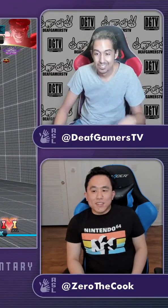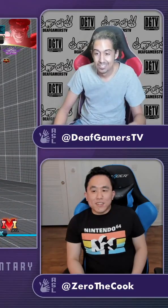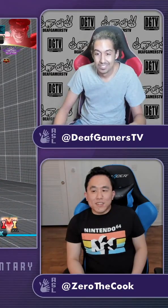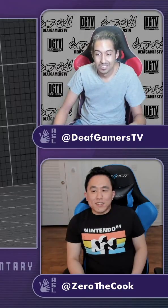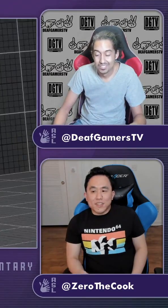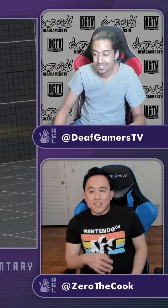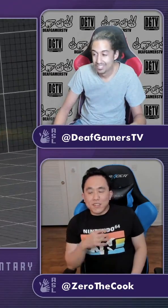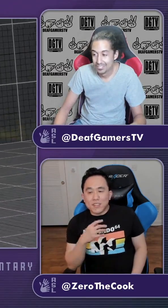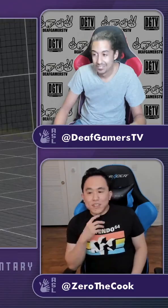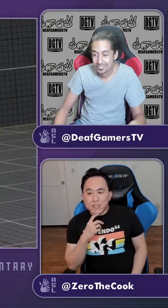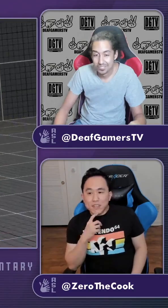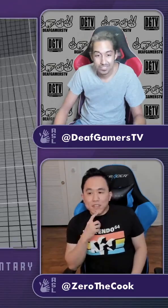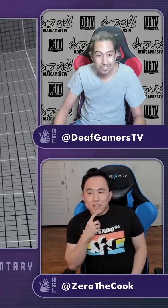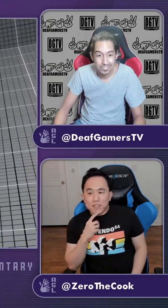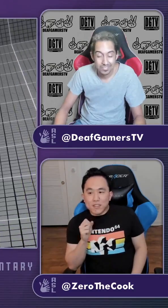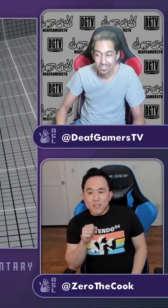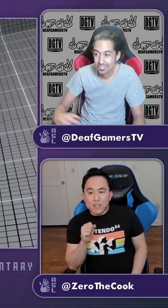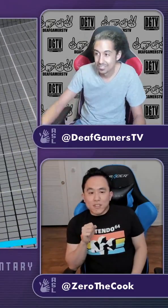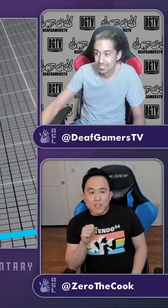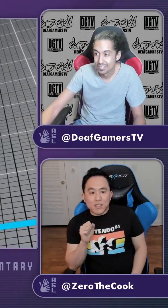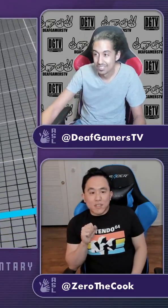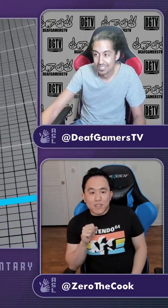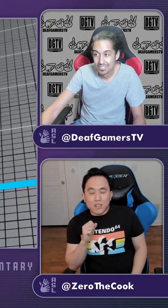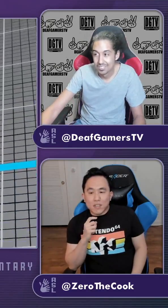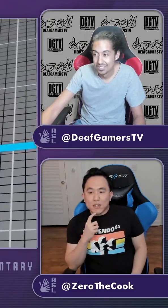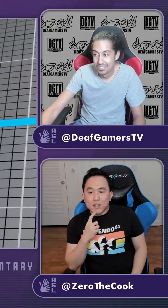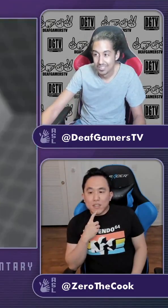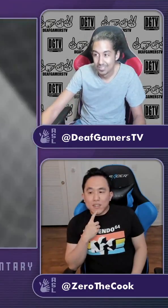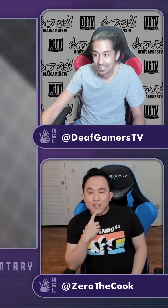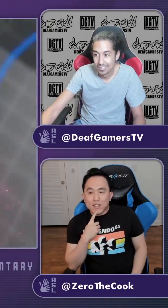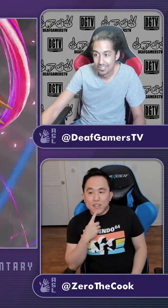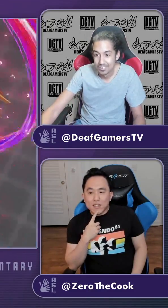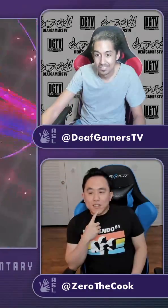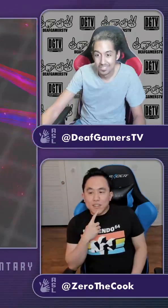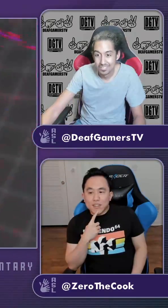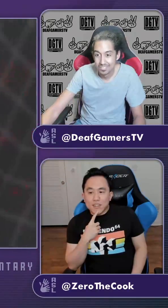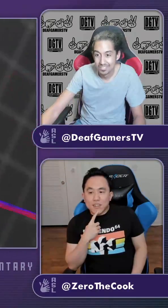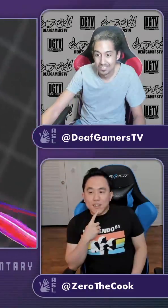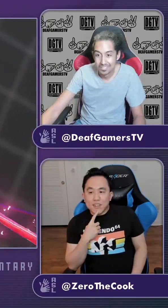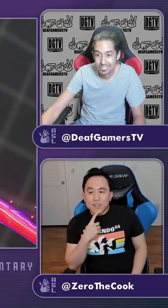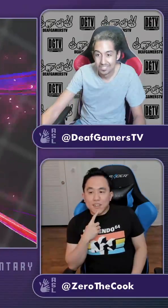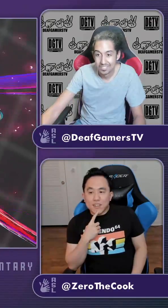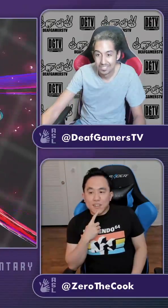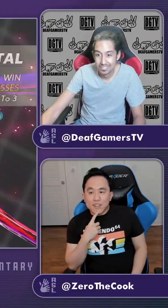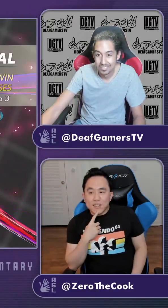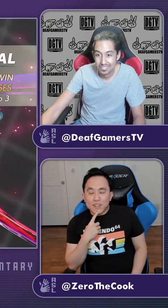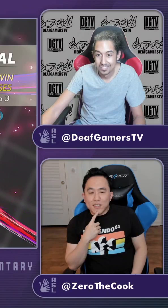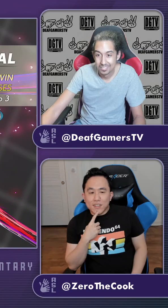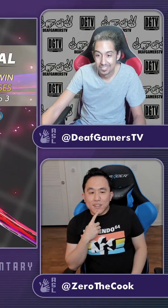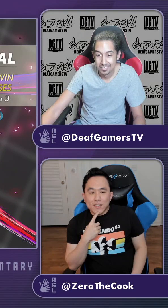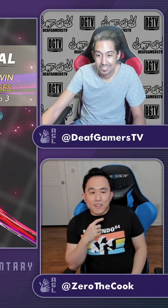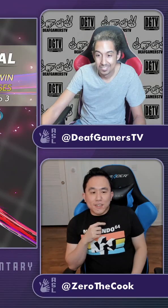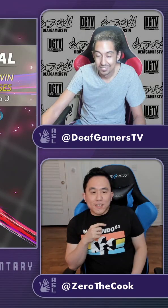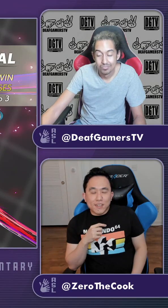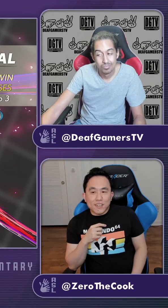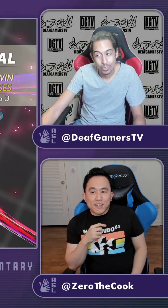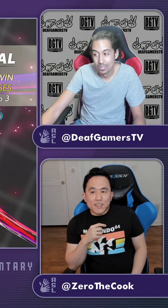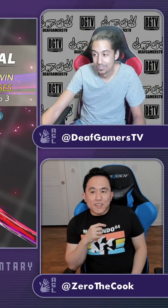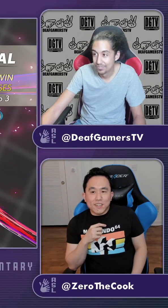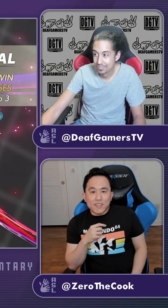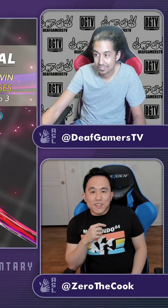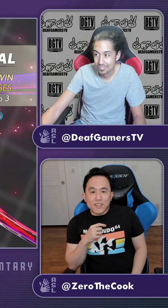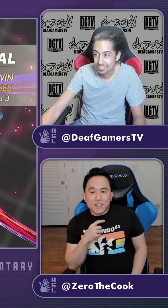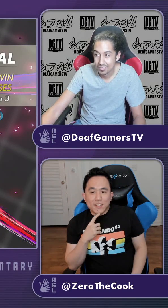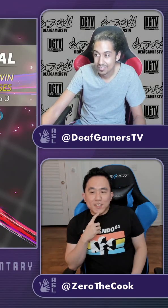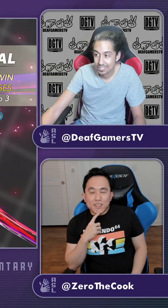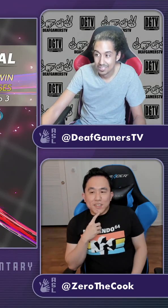kind of got a sick My Lin laughing at your stubby little three frame telling you Come back come back when you have Luke's three